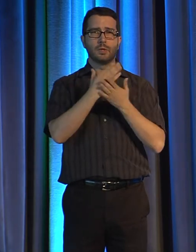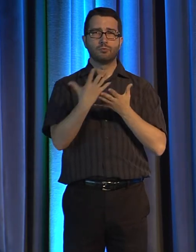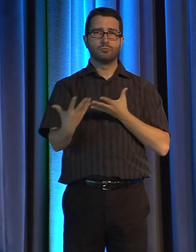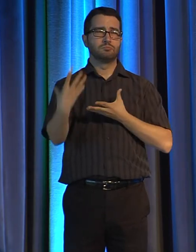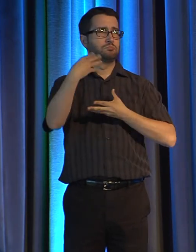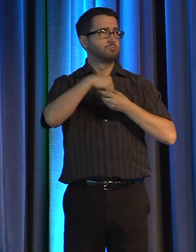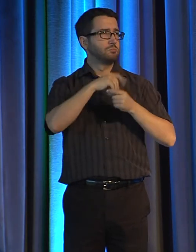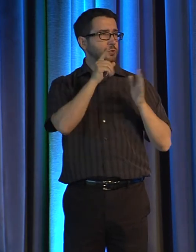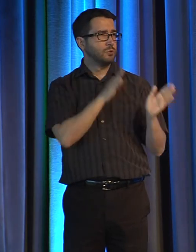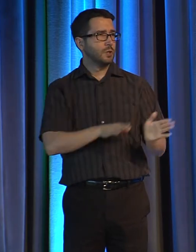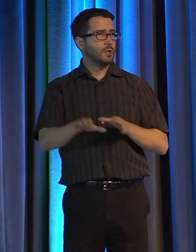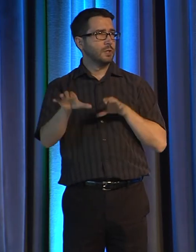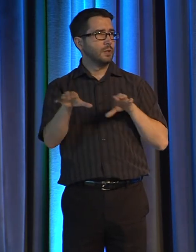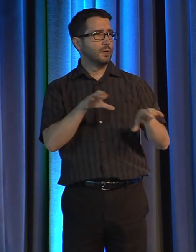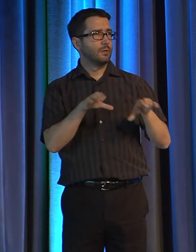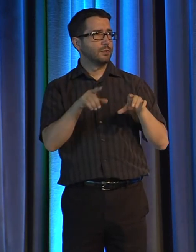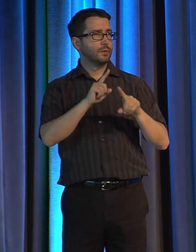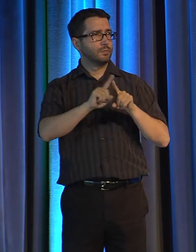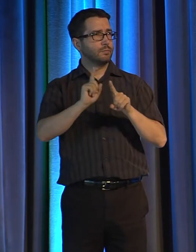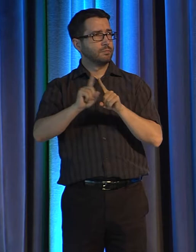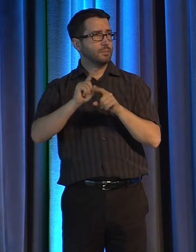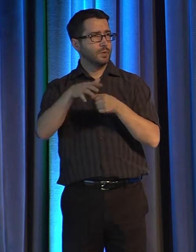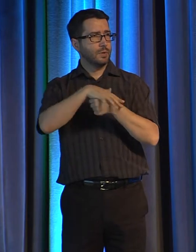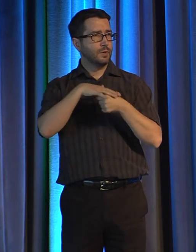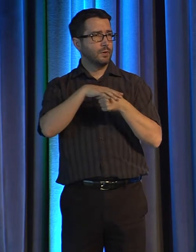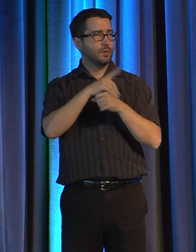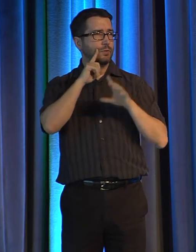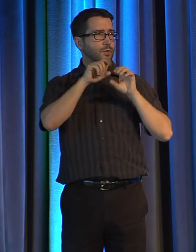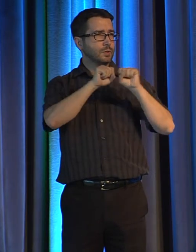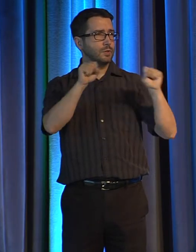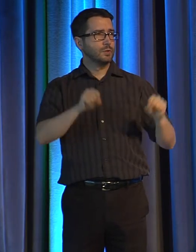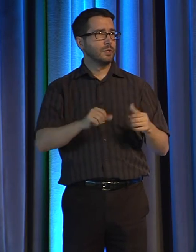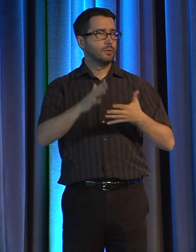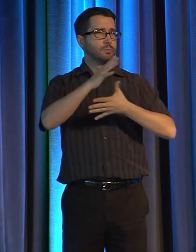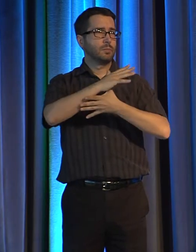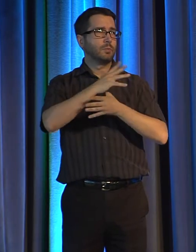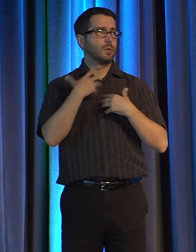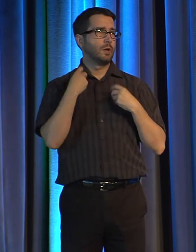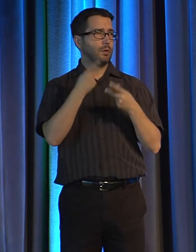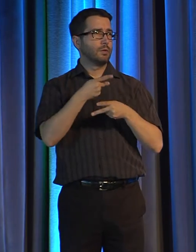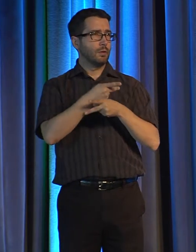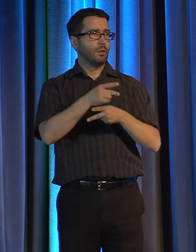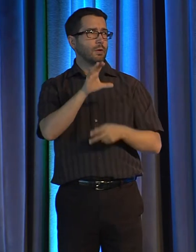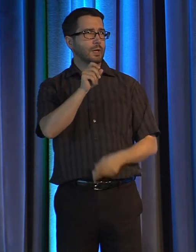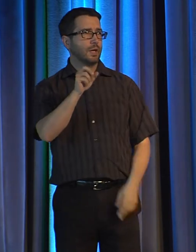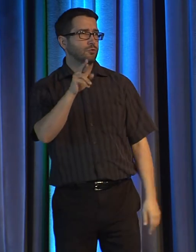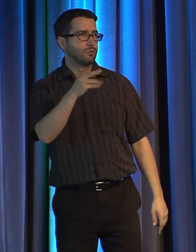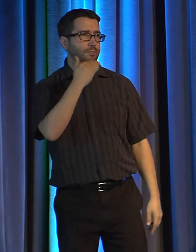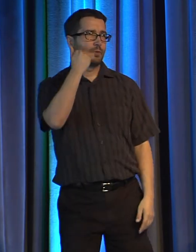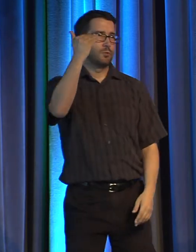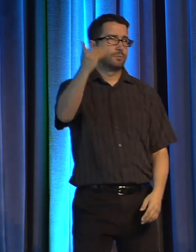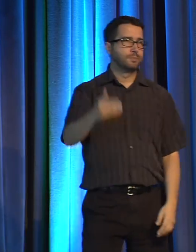and activities within various areas of the system, including primary health care and cancer care. Thank you.